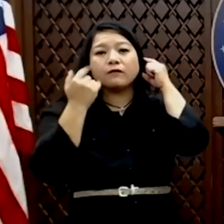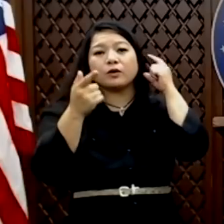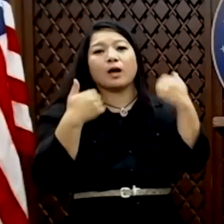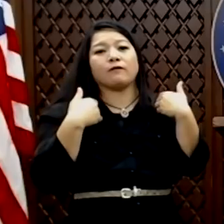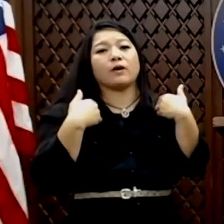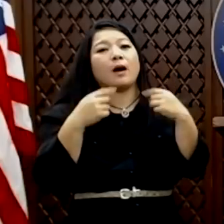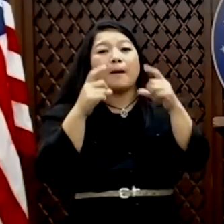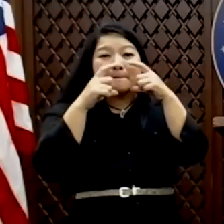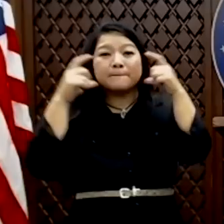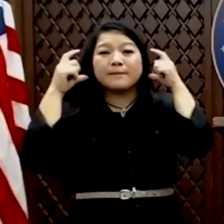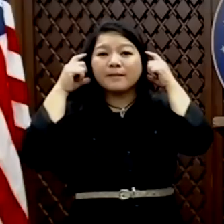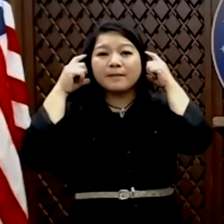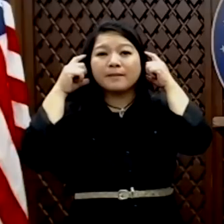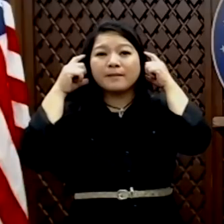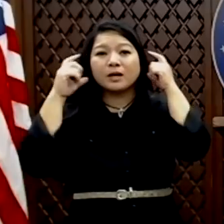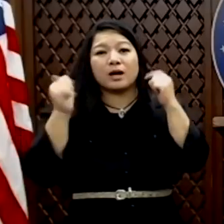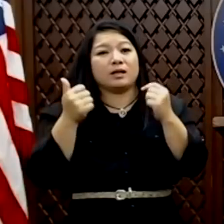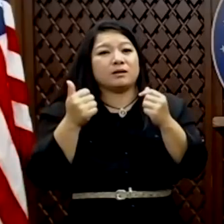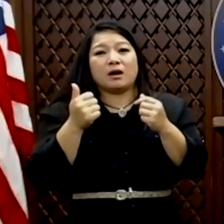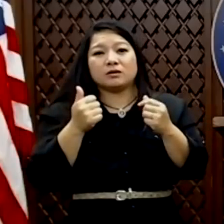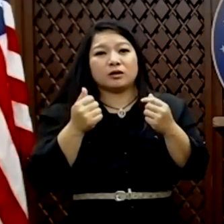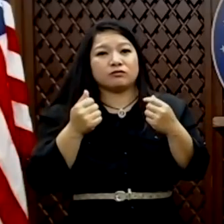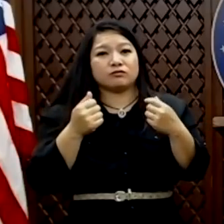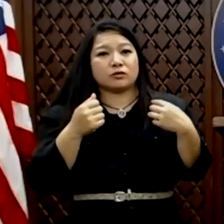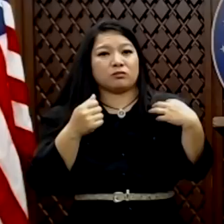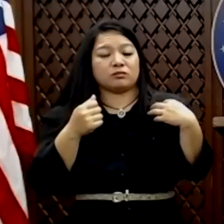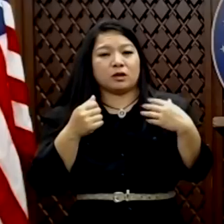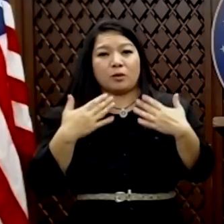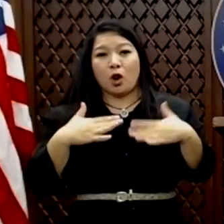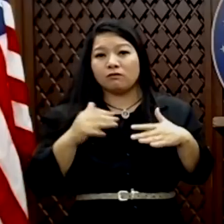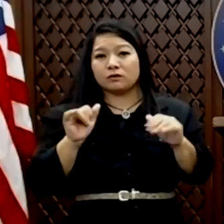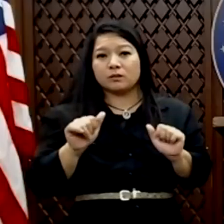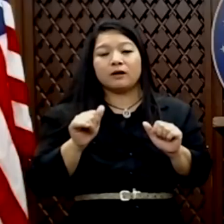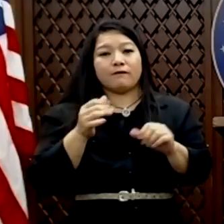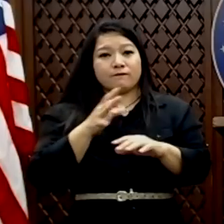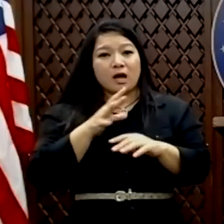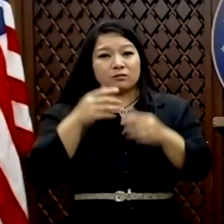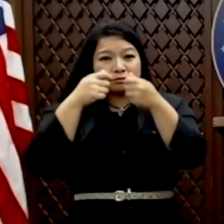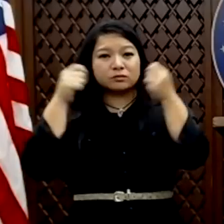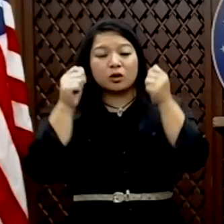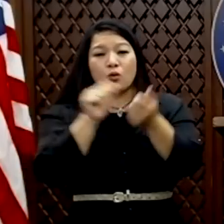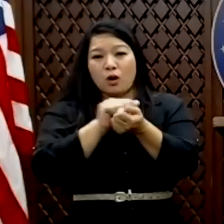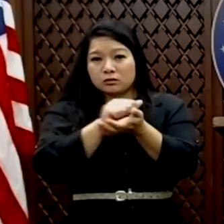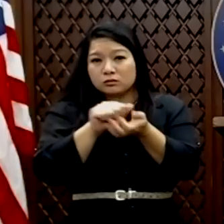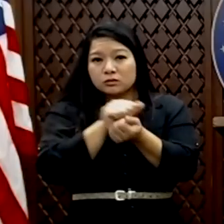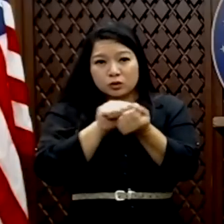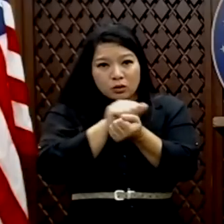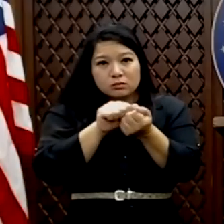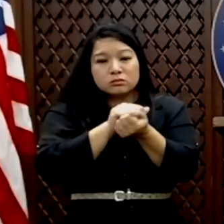mask, any type of bandana to cover your face will be fine. And also wash your hand,